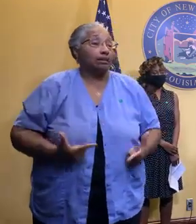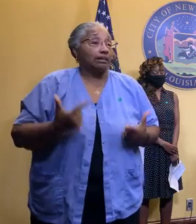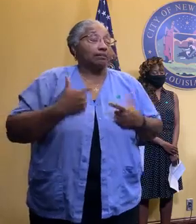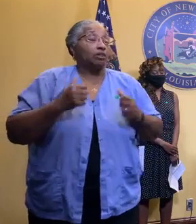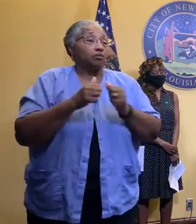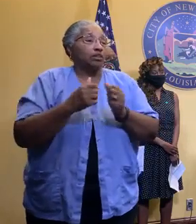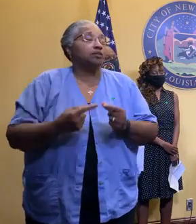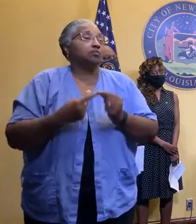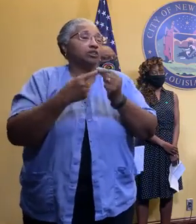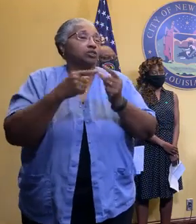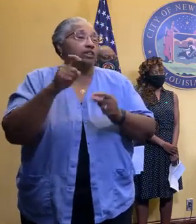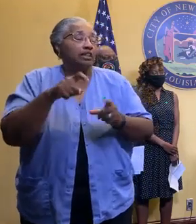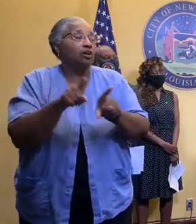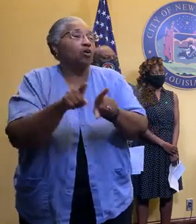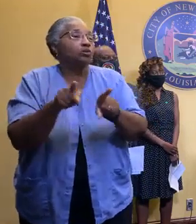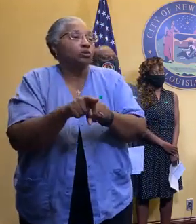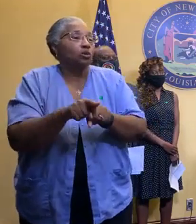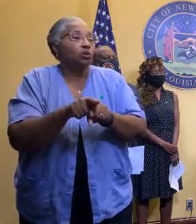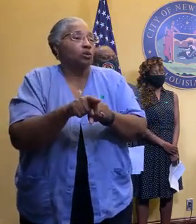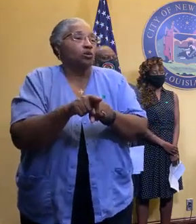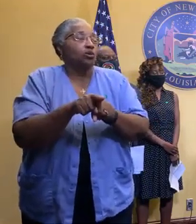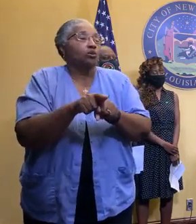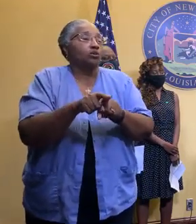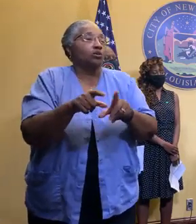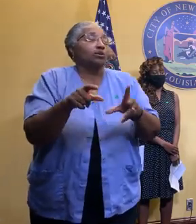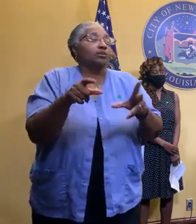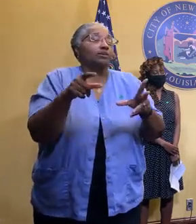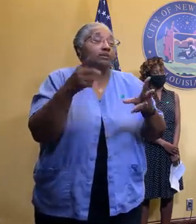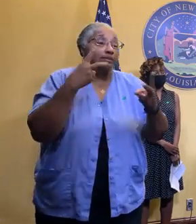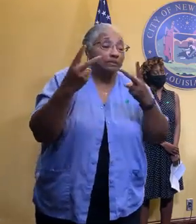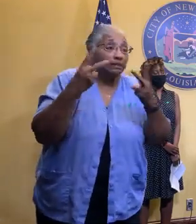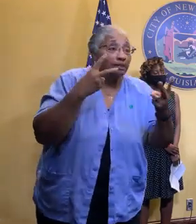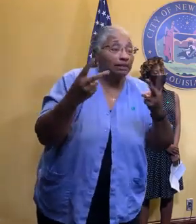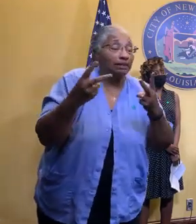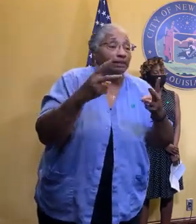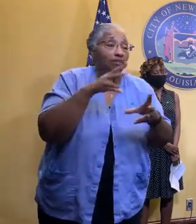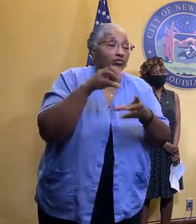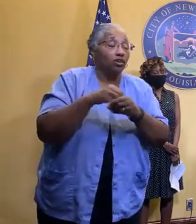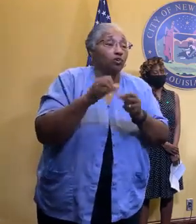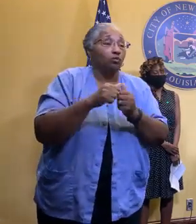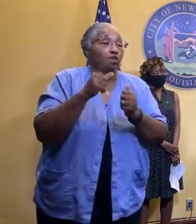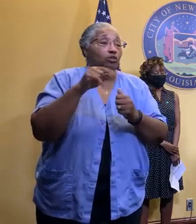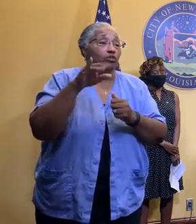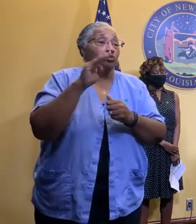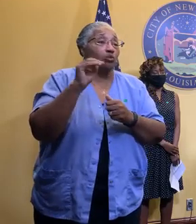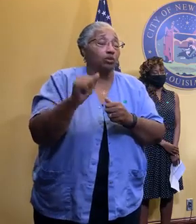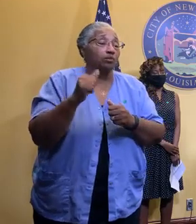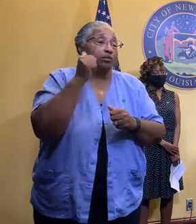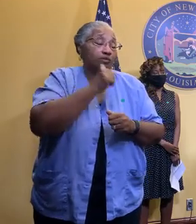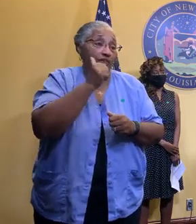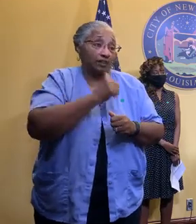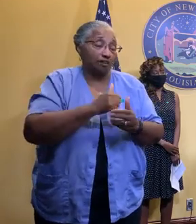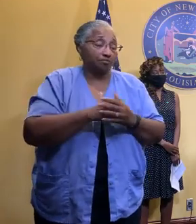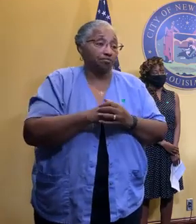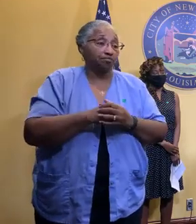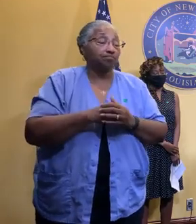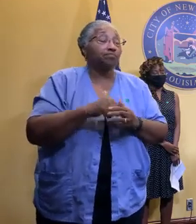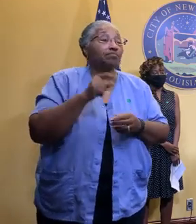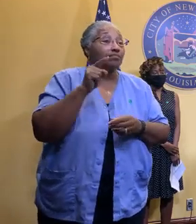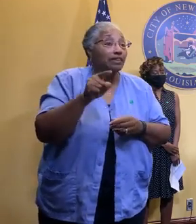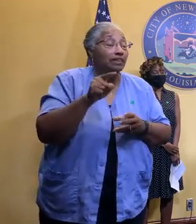needs and also enduring trauma on a daily basis. He's been there. He's also been